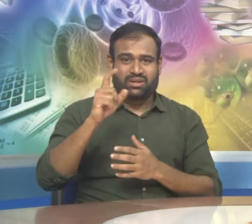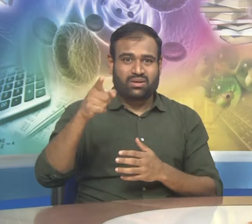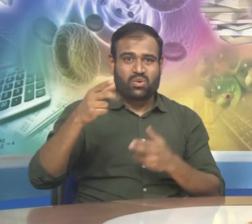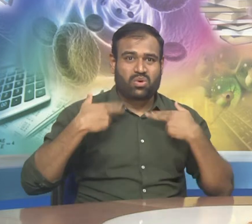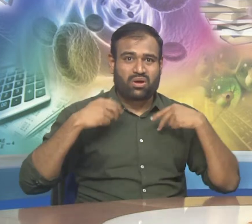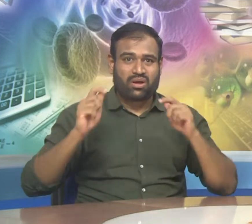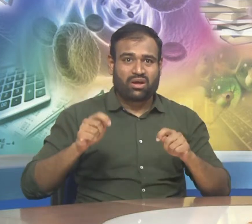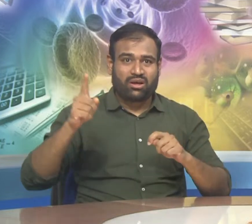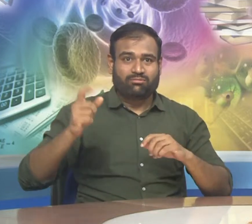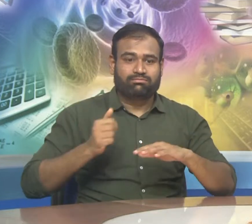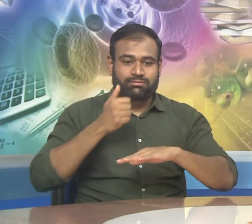Tenure: